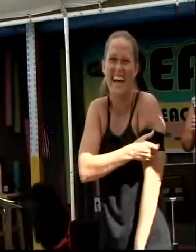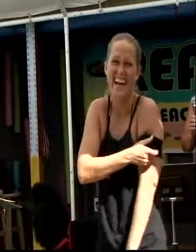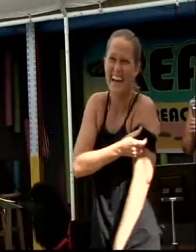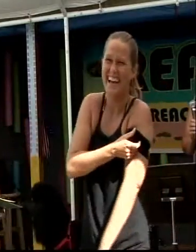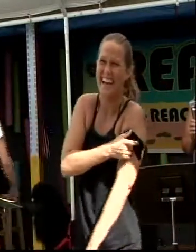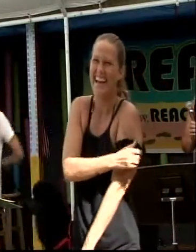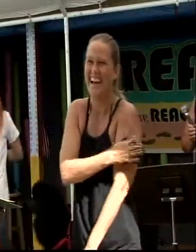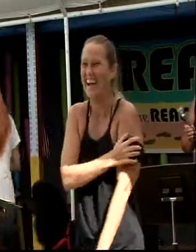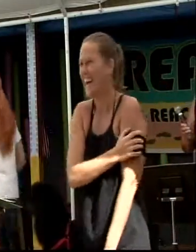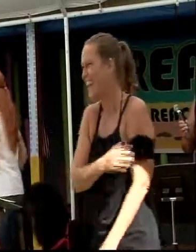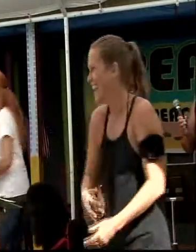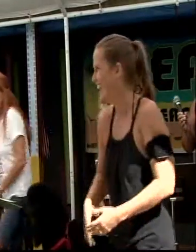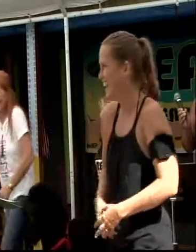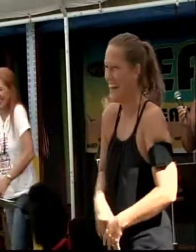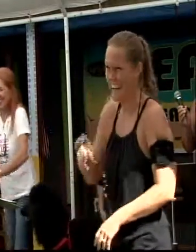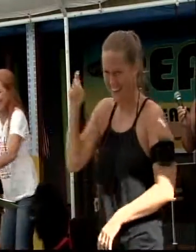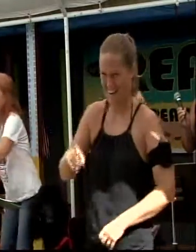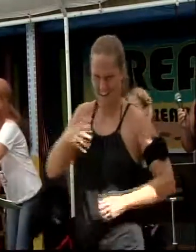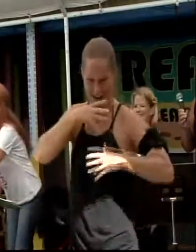I need a longer beard.